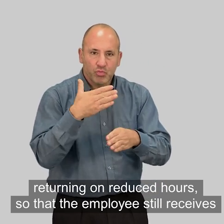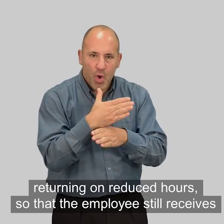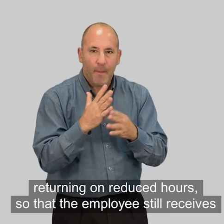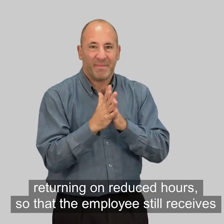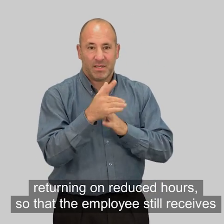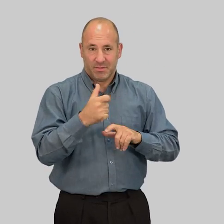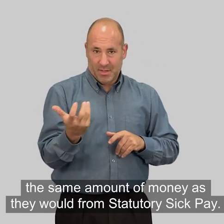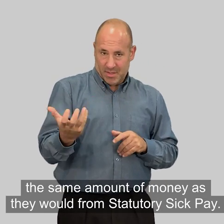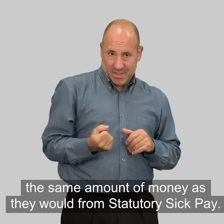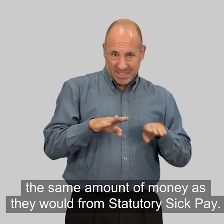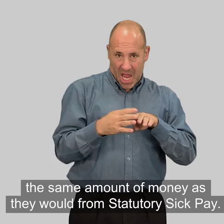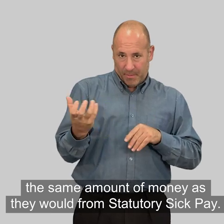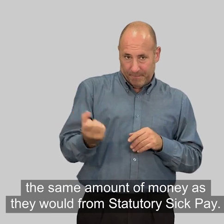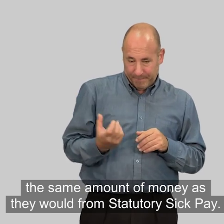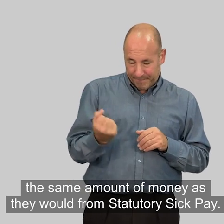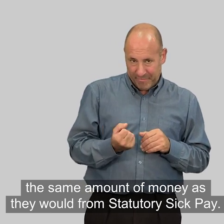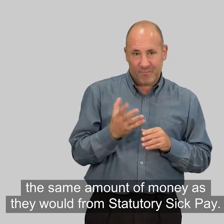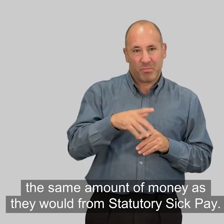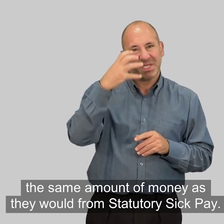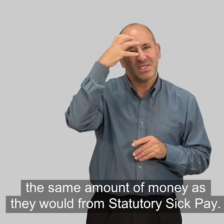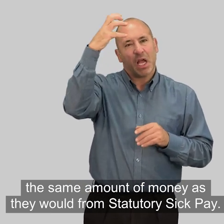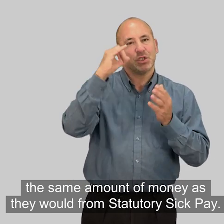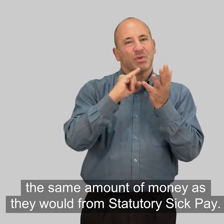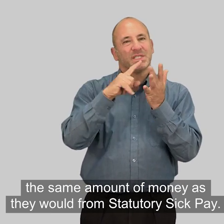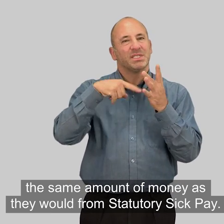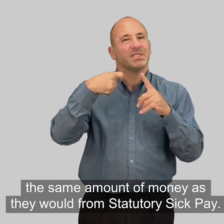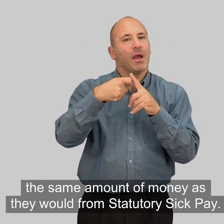still receives the same amount of money as they would from statutory sick pay.